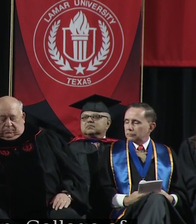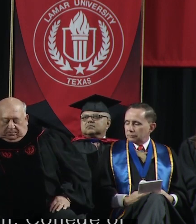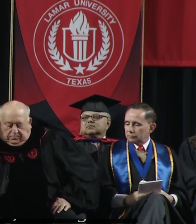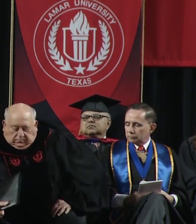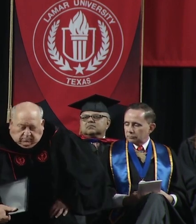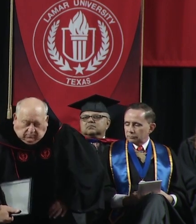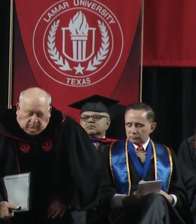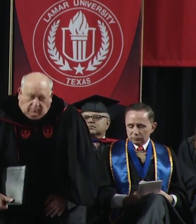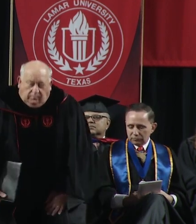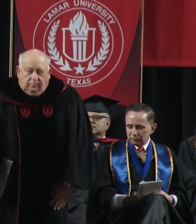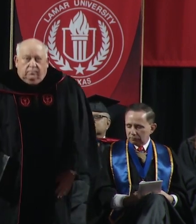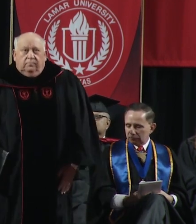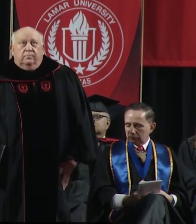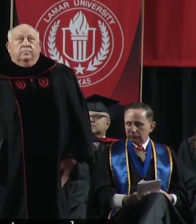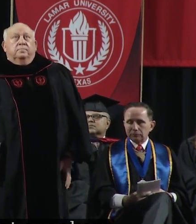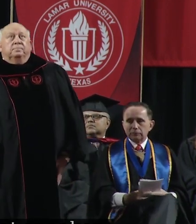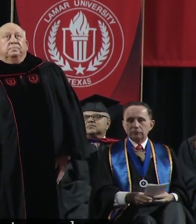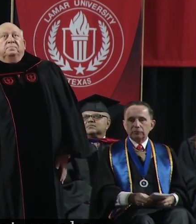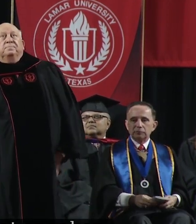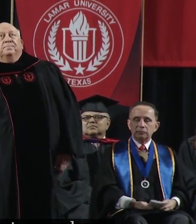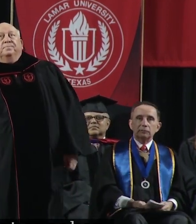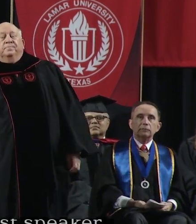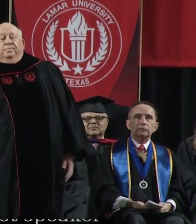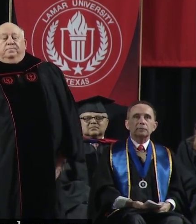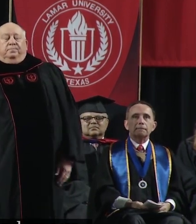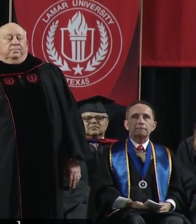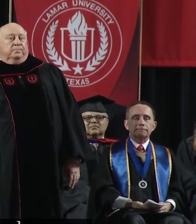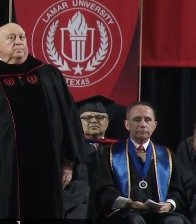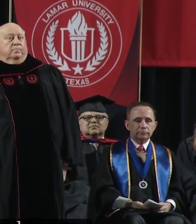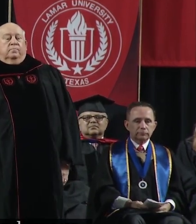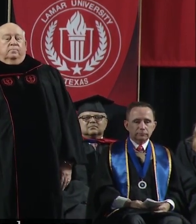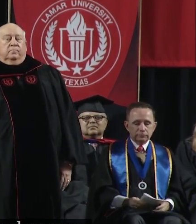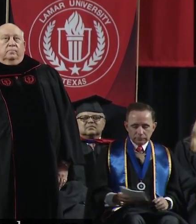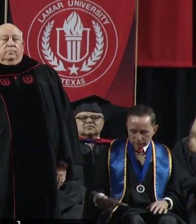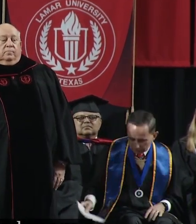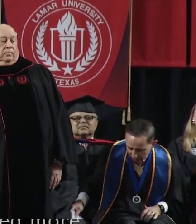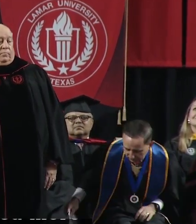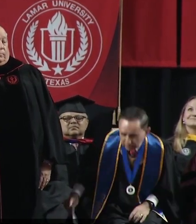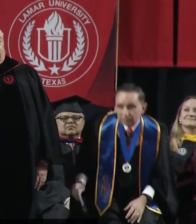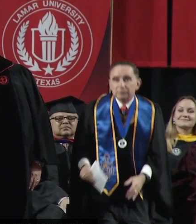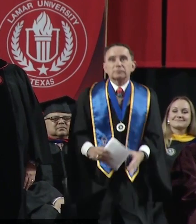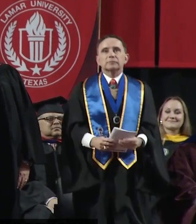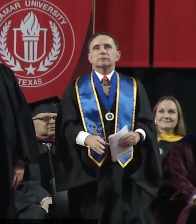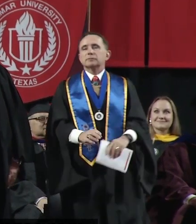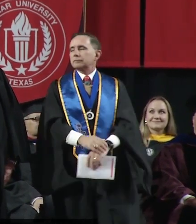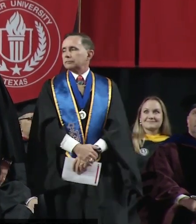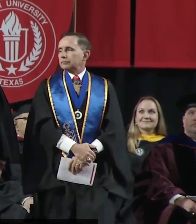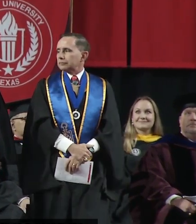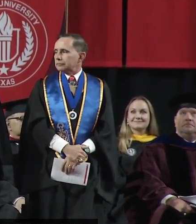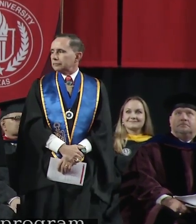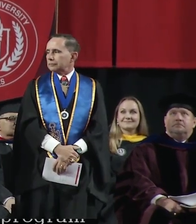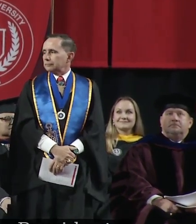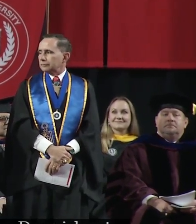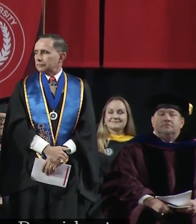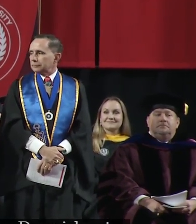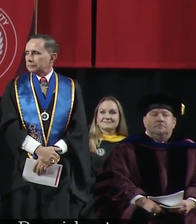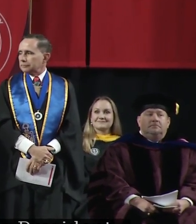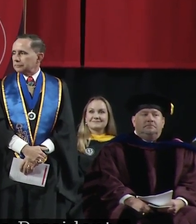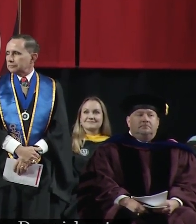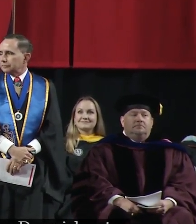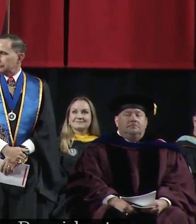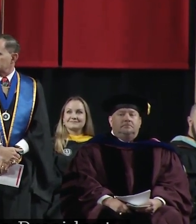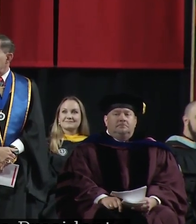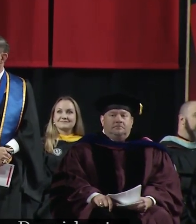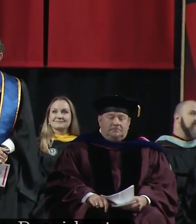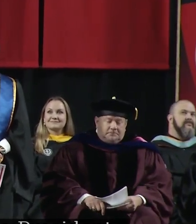Shaver, our guest speaker, who will be introduced more formally later, Mr. Juan Zabala, Vice President, University